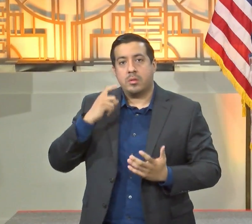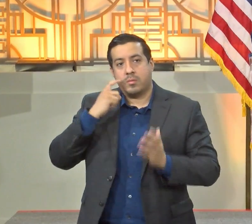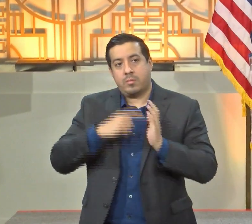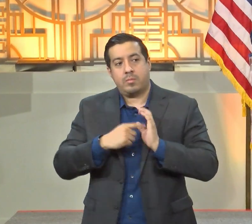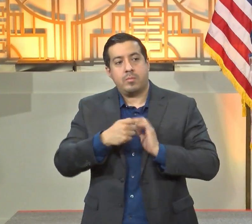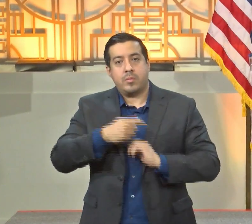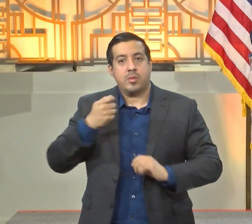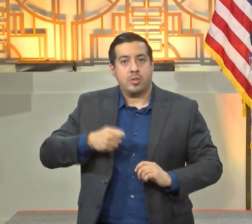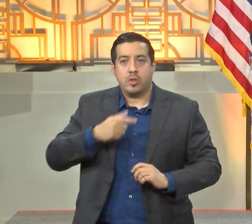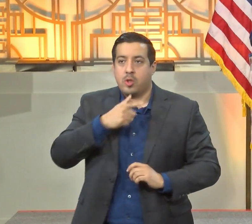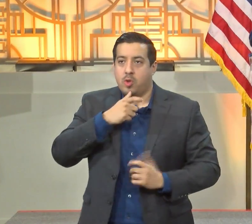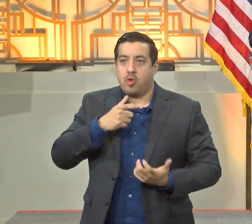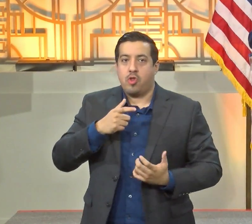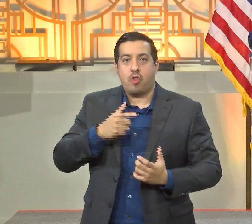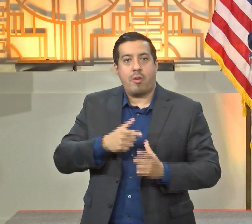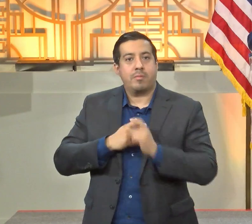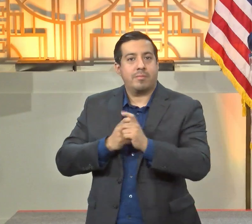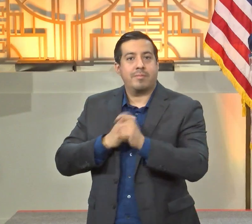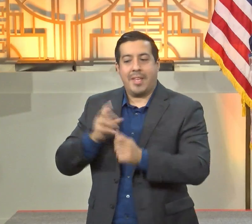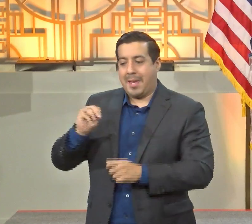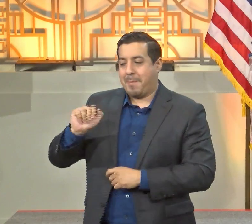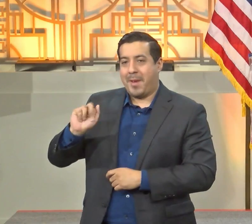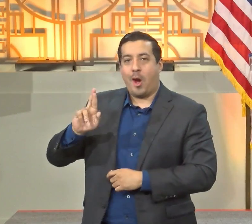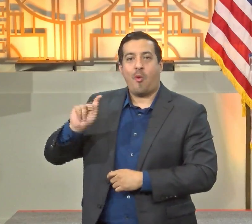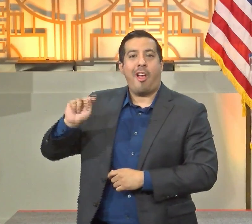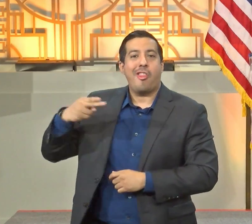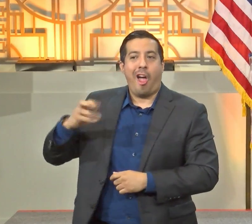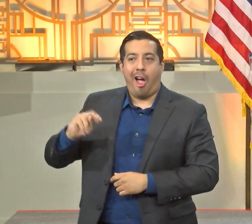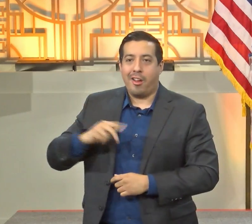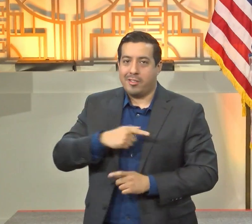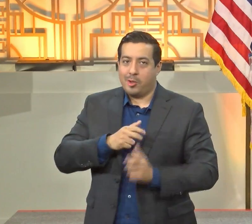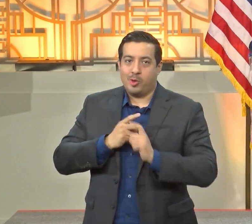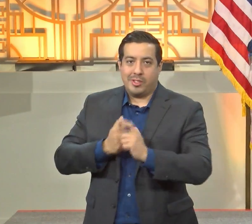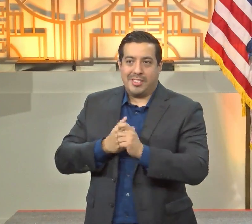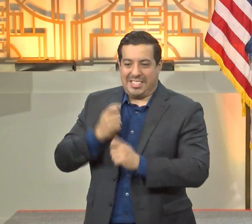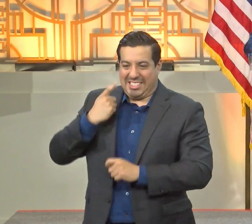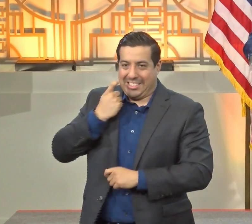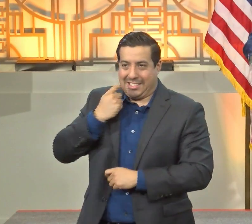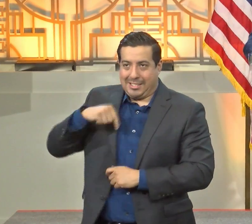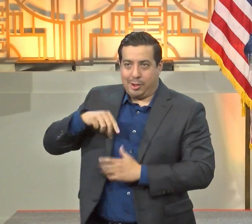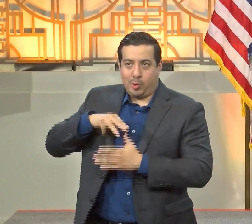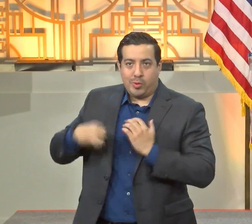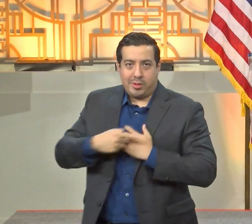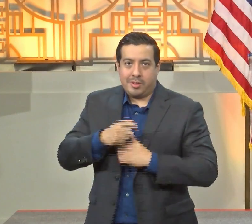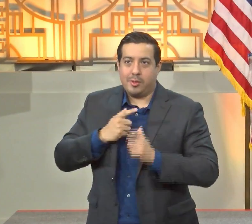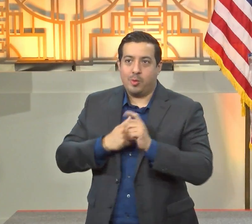is a marathon runner and ran the marathon over this weekend. And